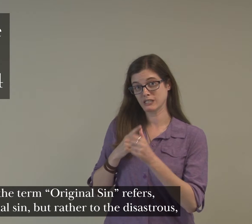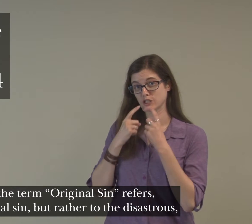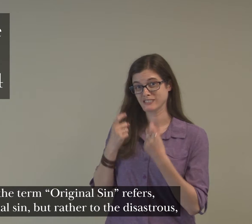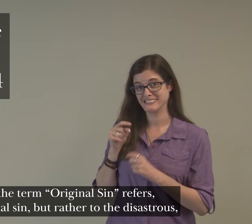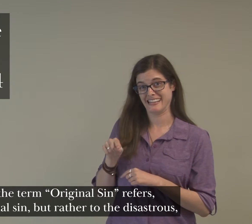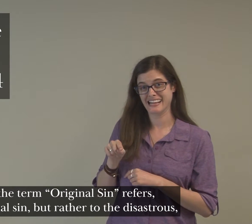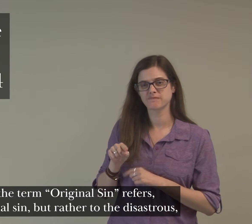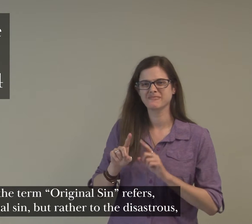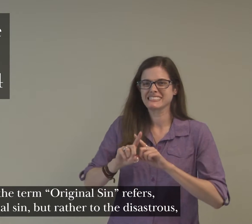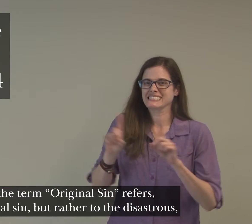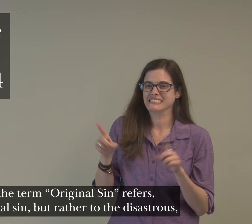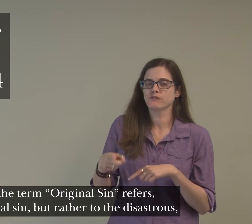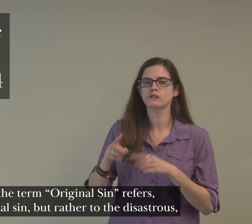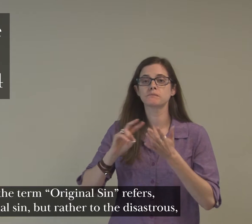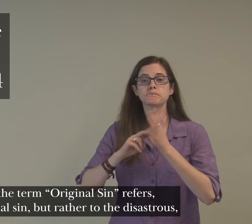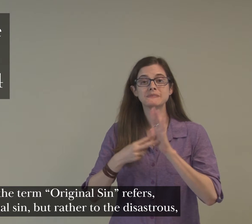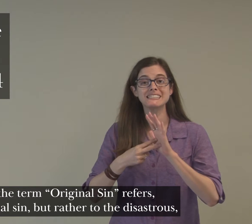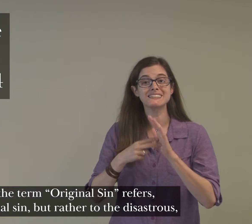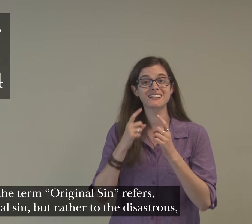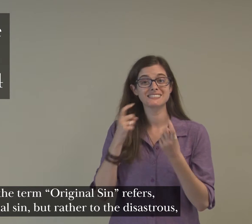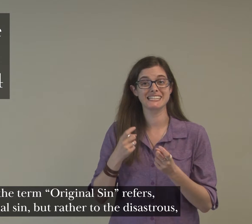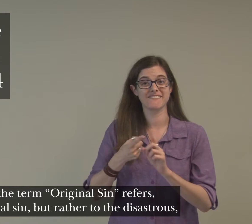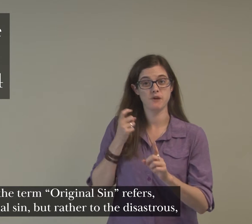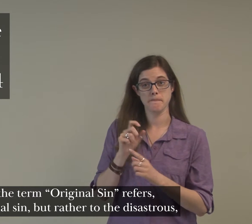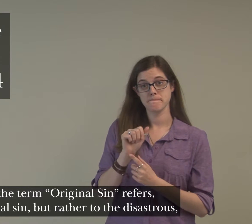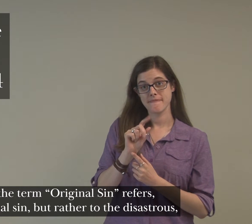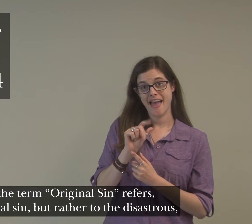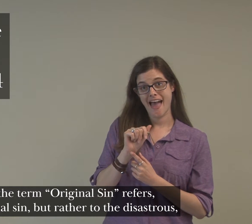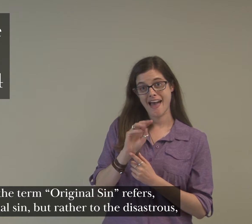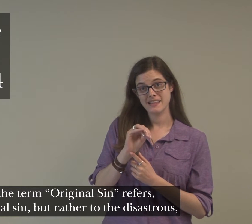sin, but rather to the disastrous,